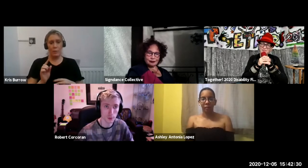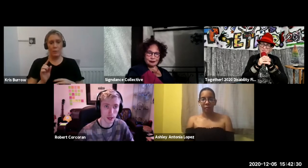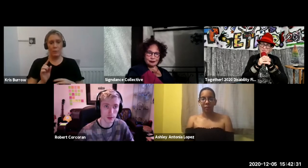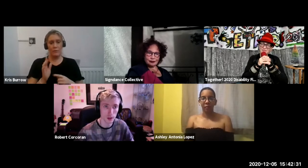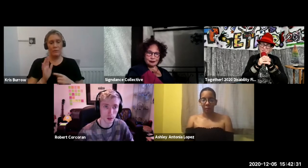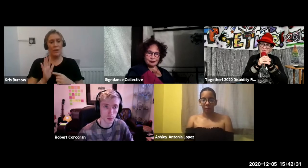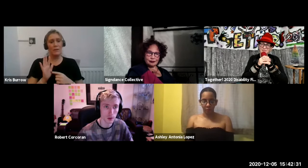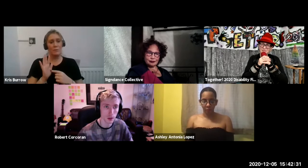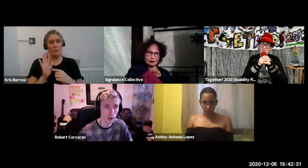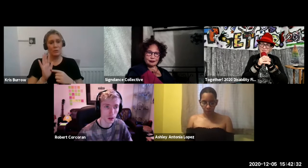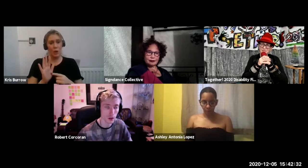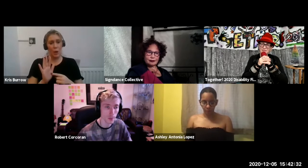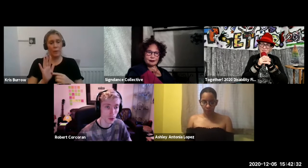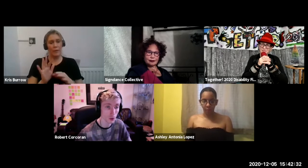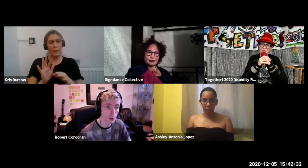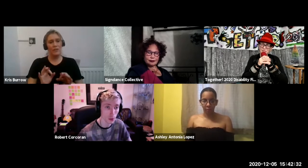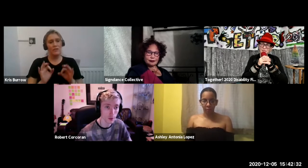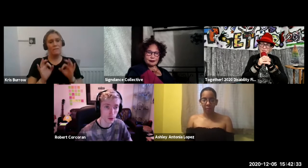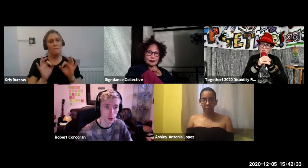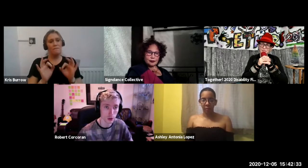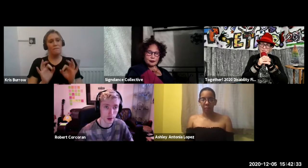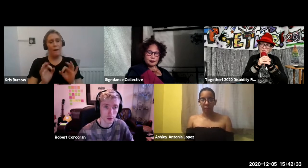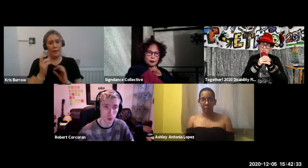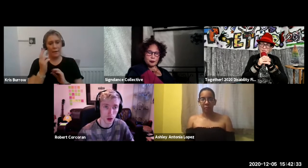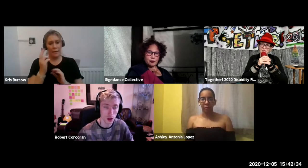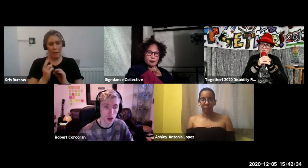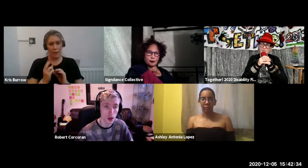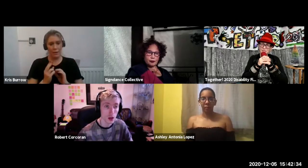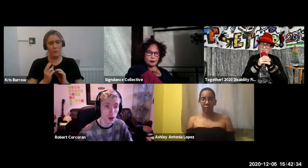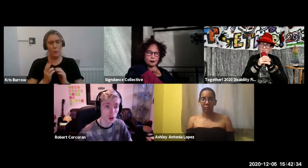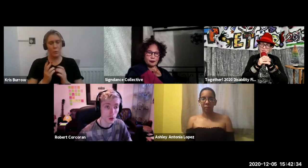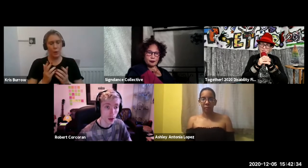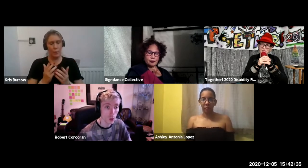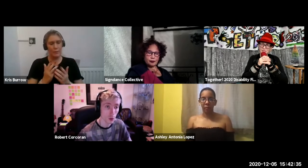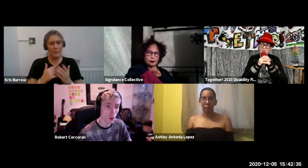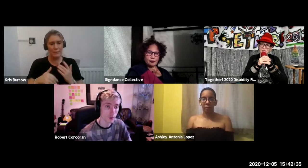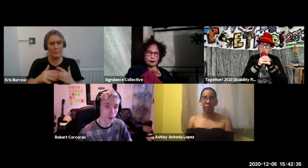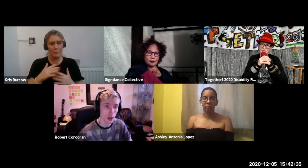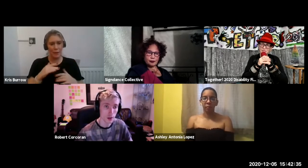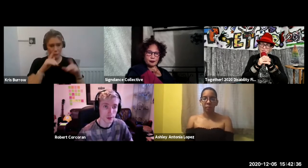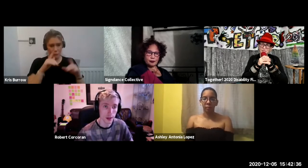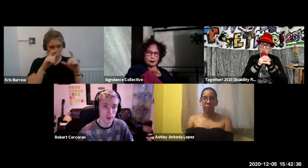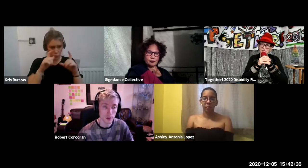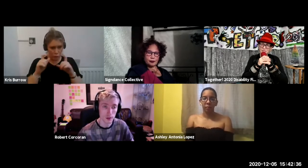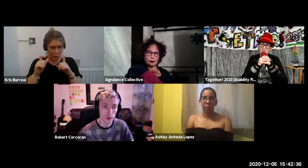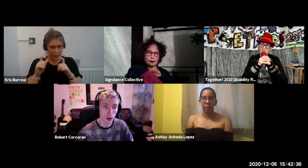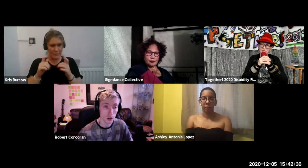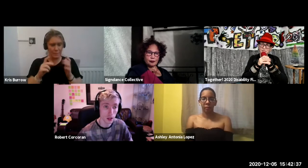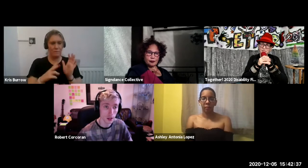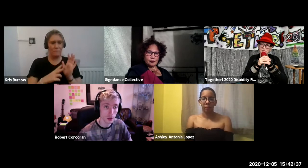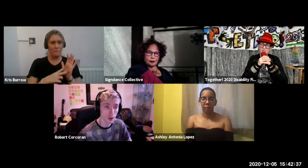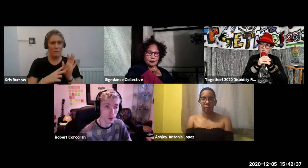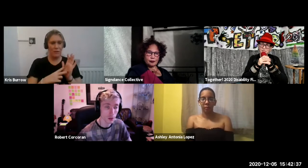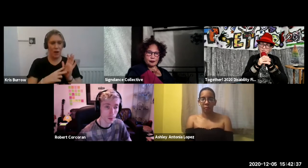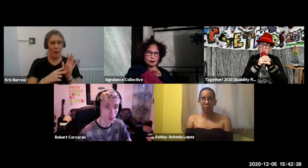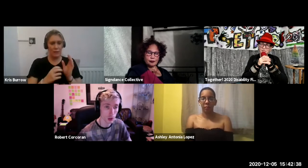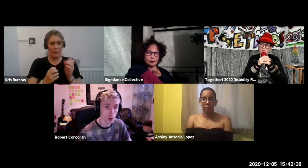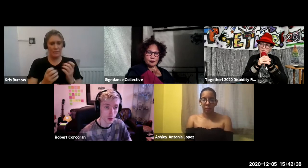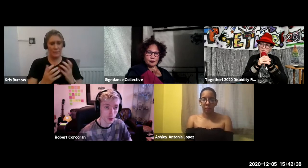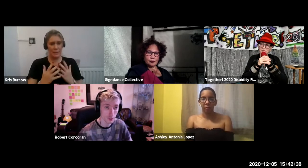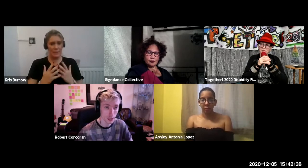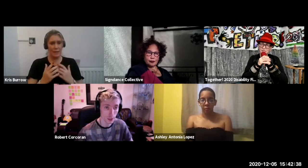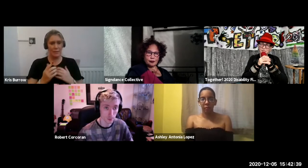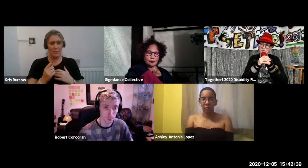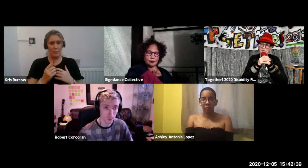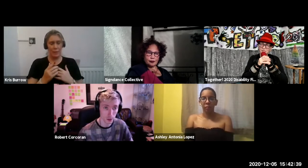guess, the painting in particular, although it does blend photographs as well. So that one, what Viviana sent us, unlike the others maybe, which so